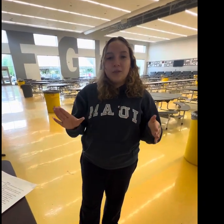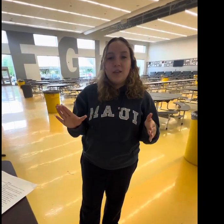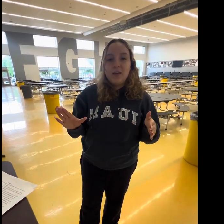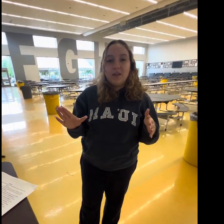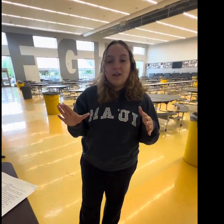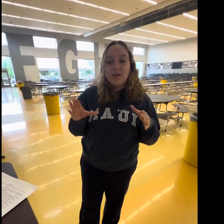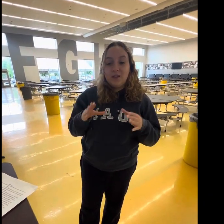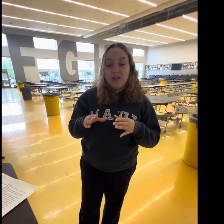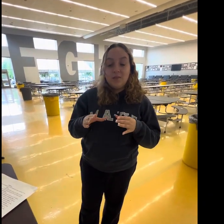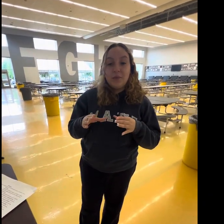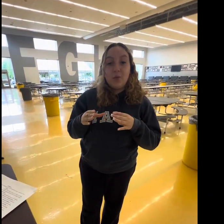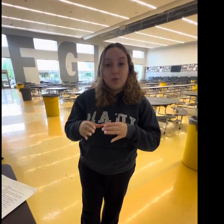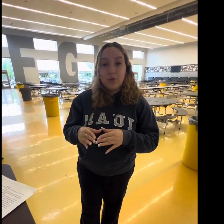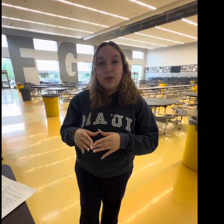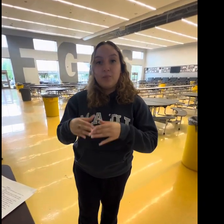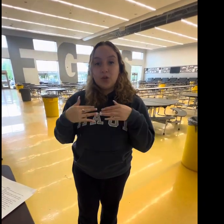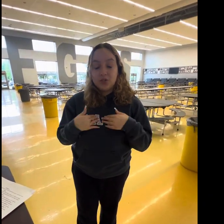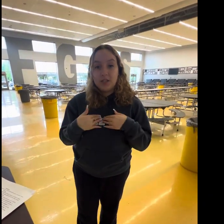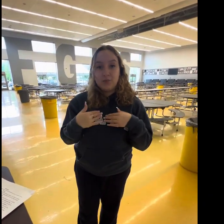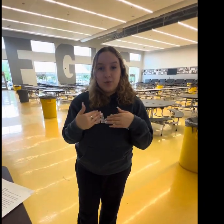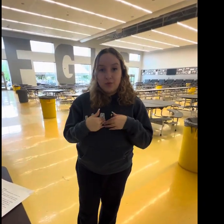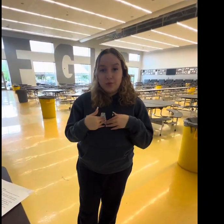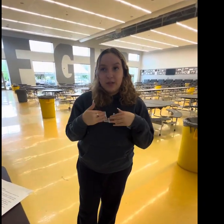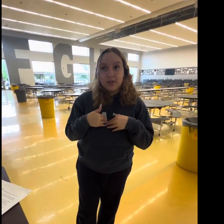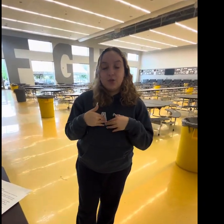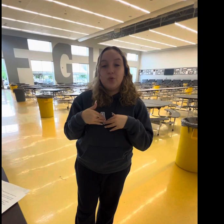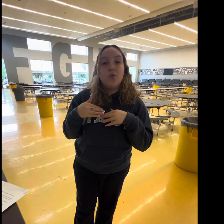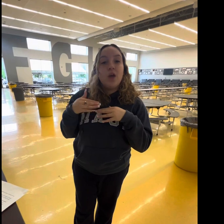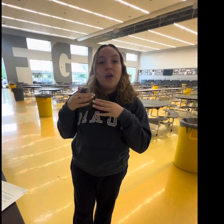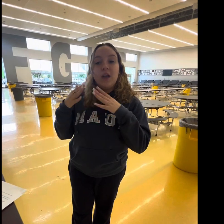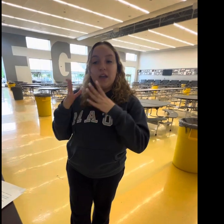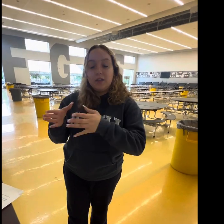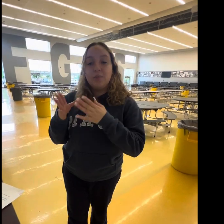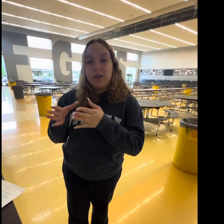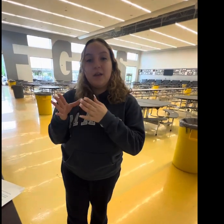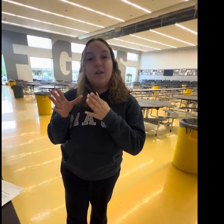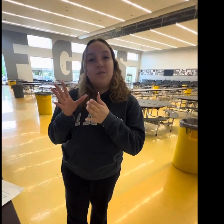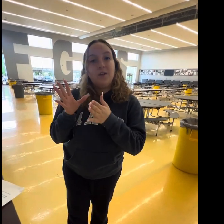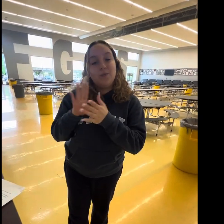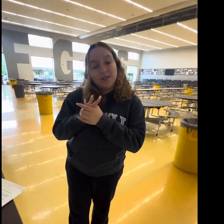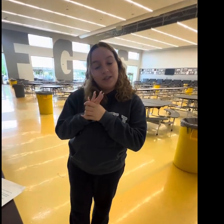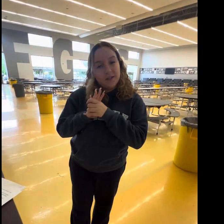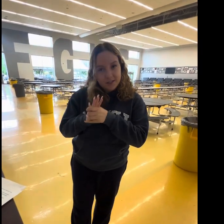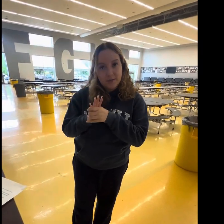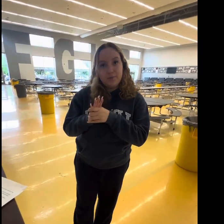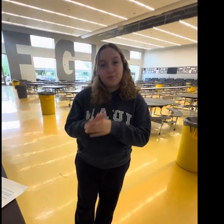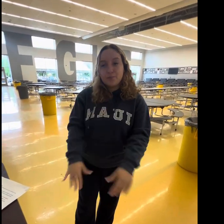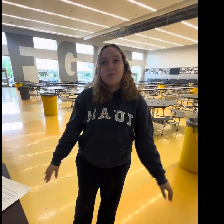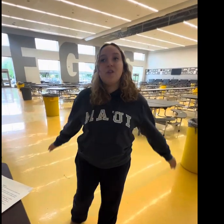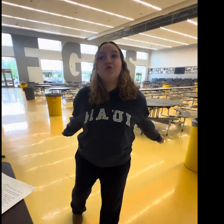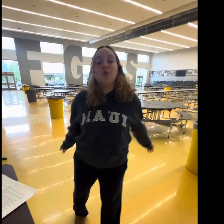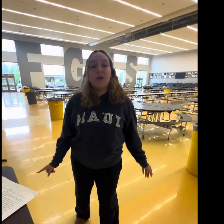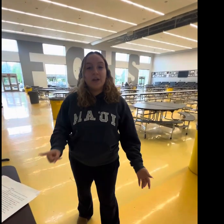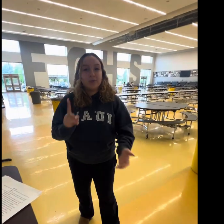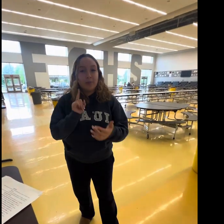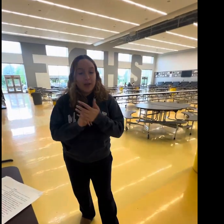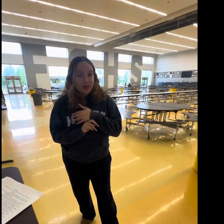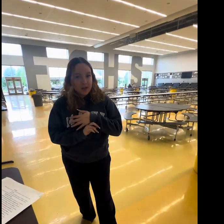explaining a theme that we personally relate to in the play of A Raisin in the Sun. So we had to pick a